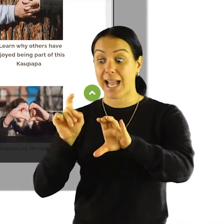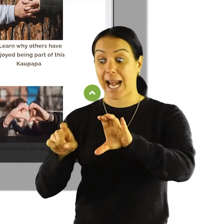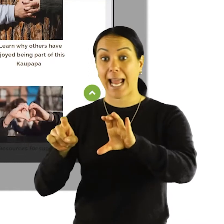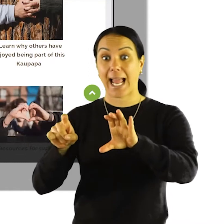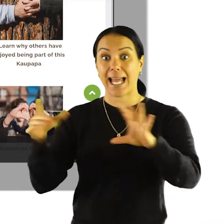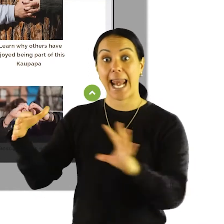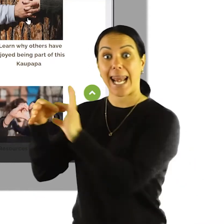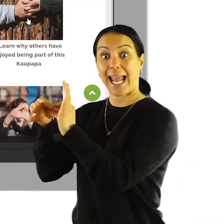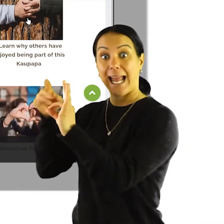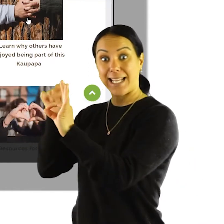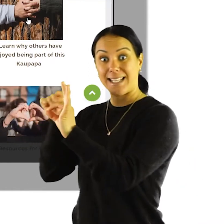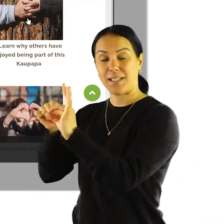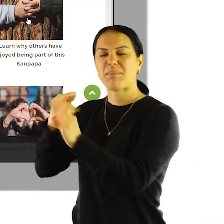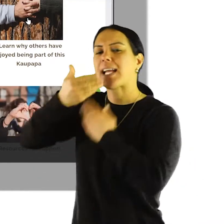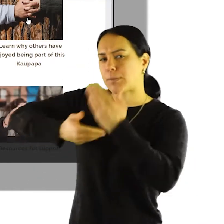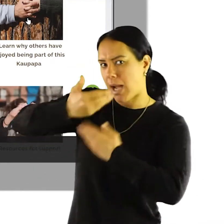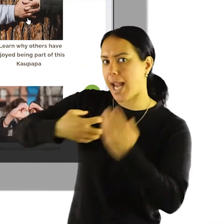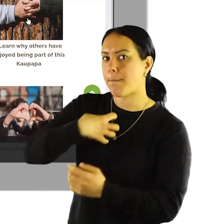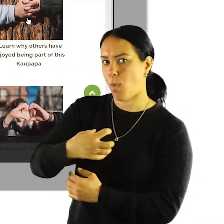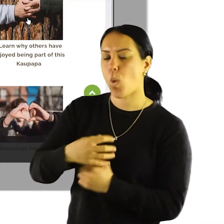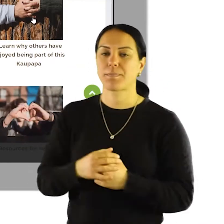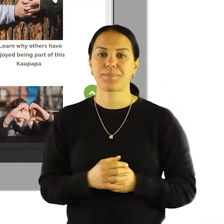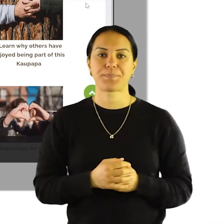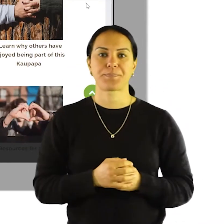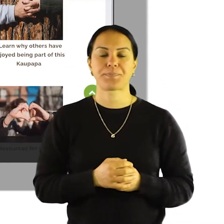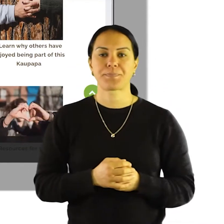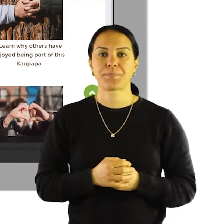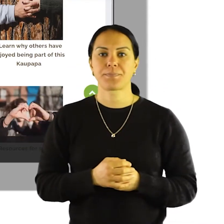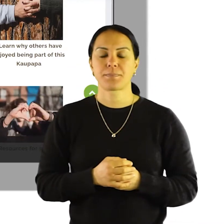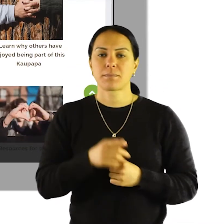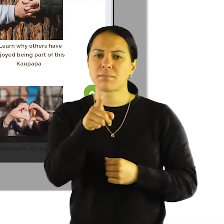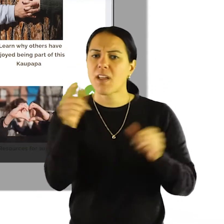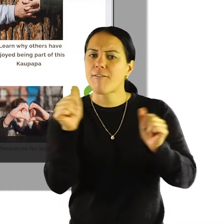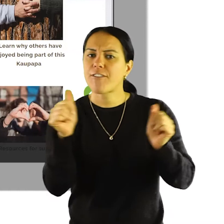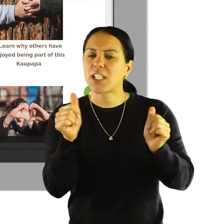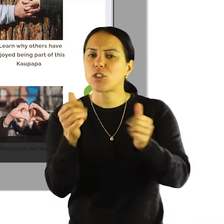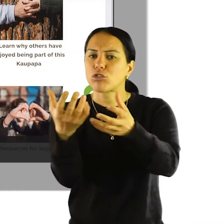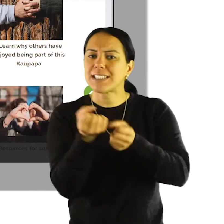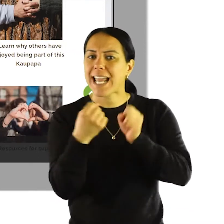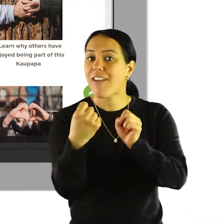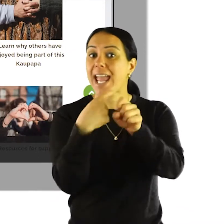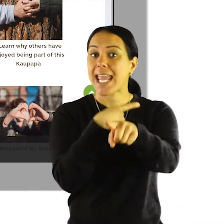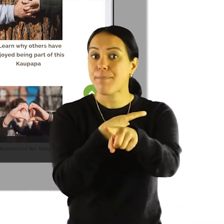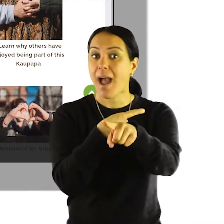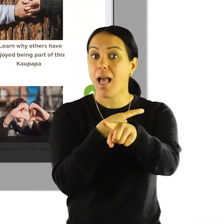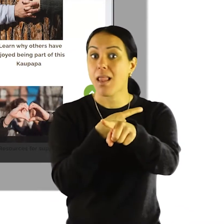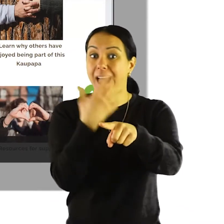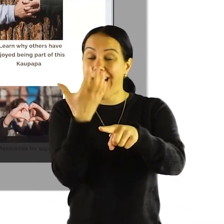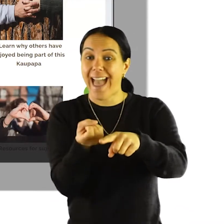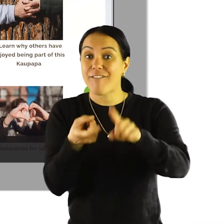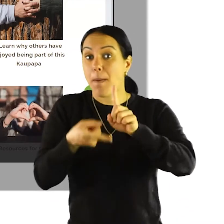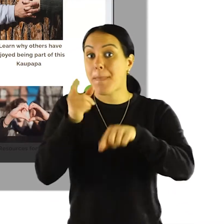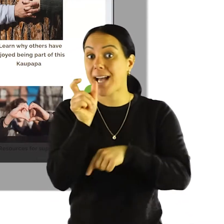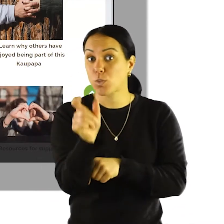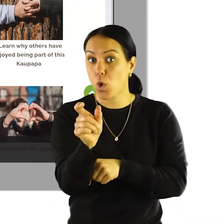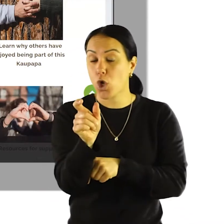an external link that will tell you a little bit more. You will have received a login and a